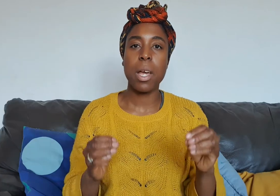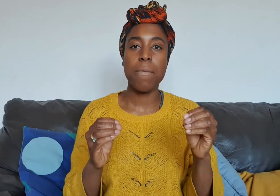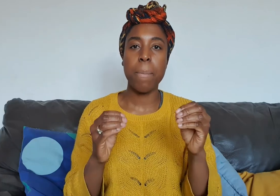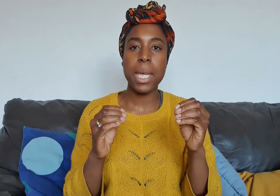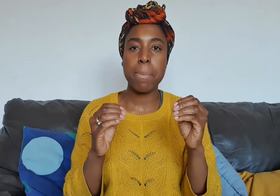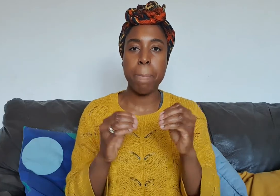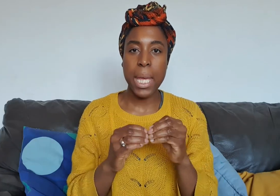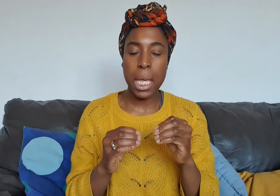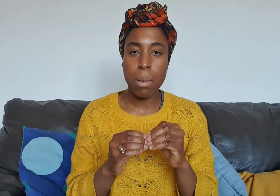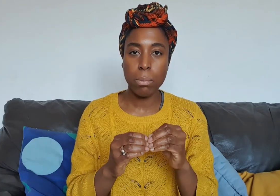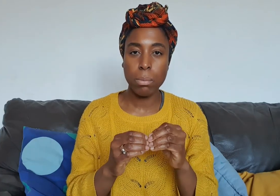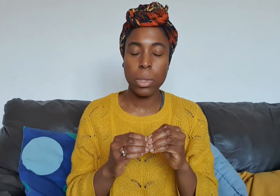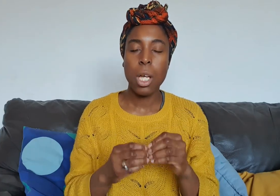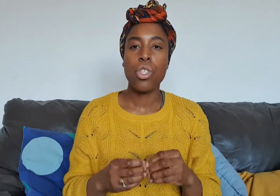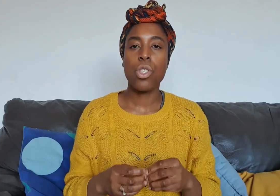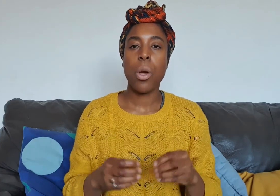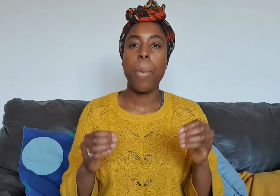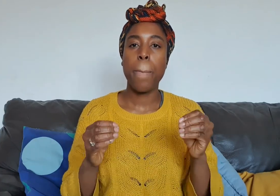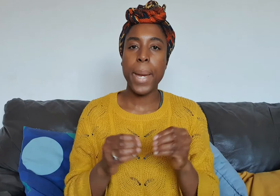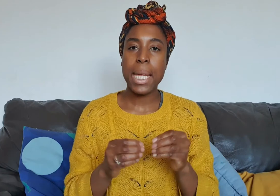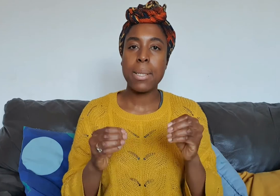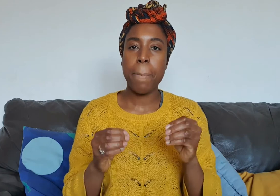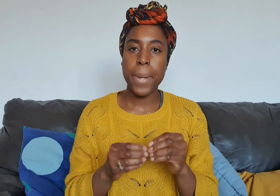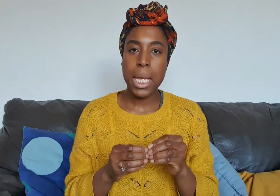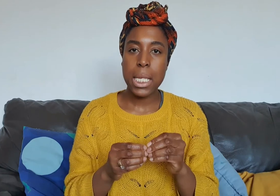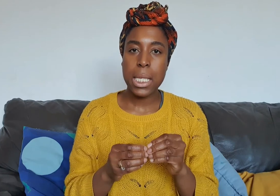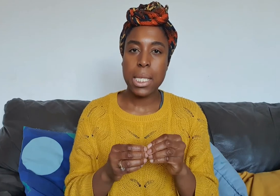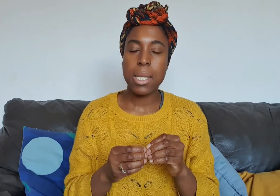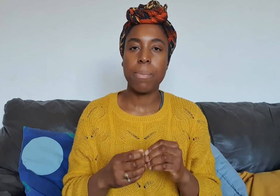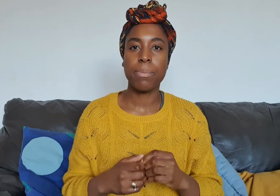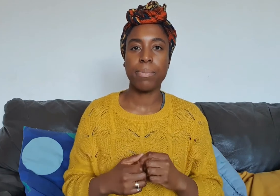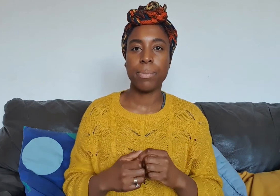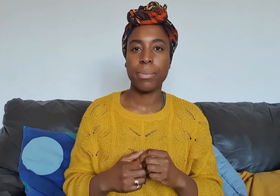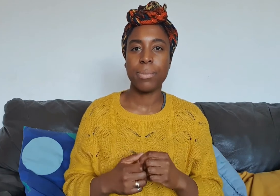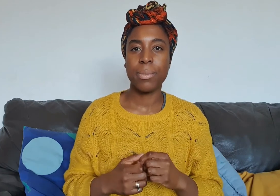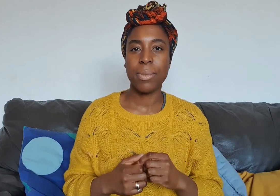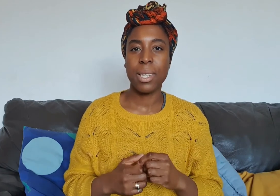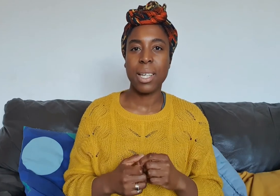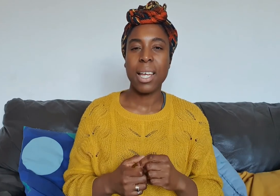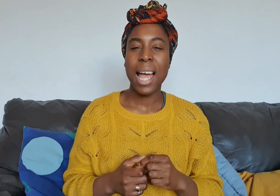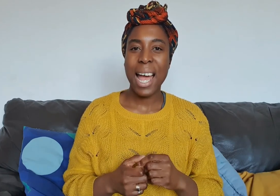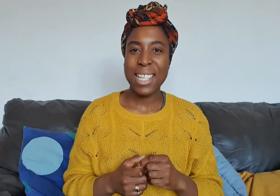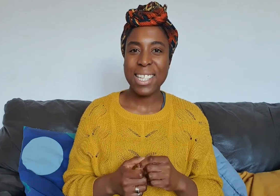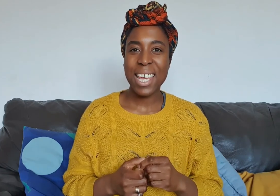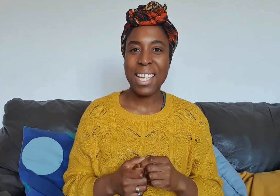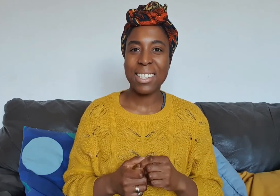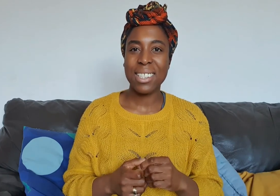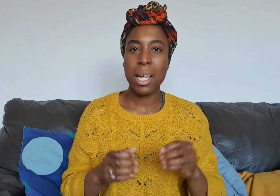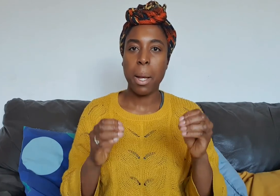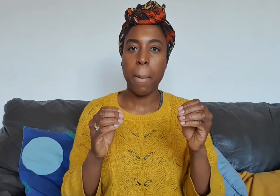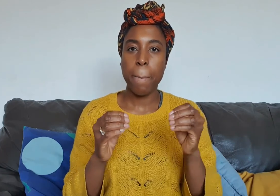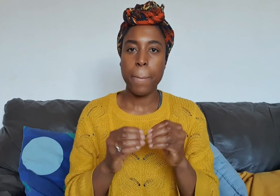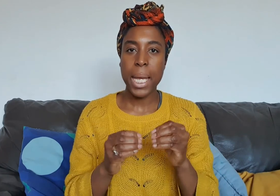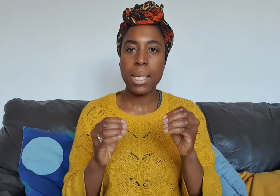for B is B. So baked beans. And again.